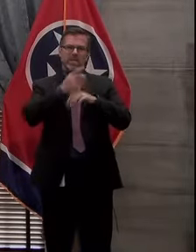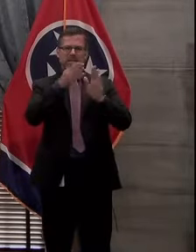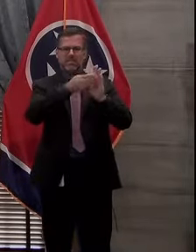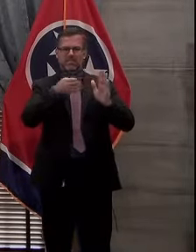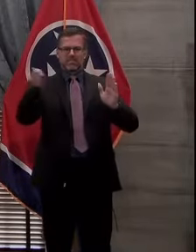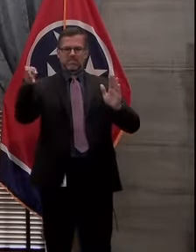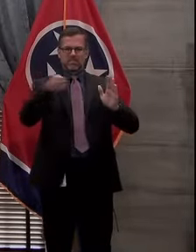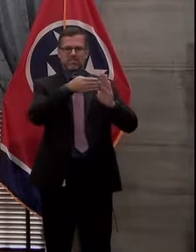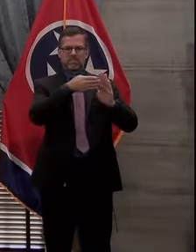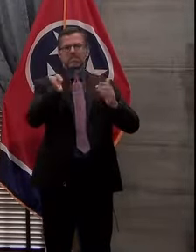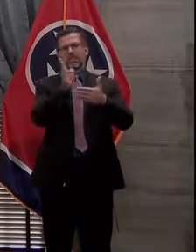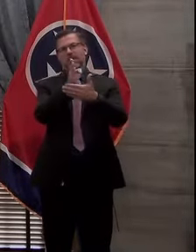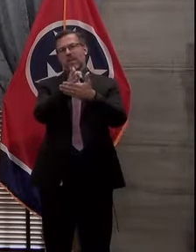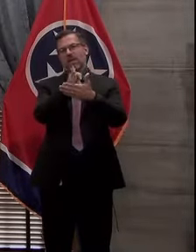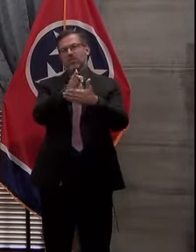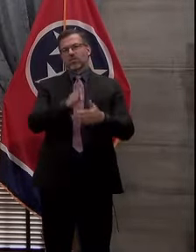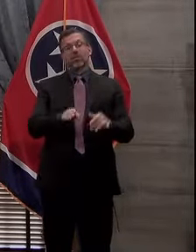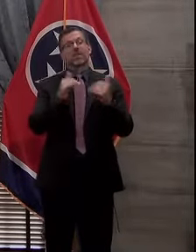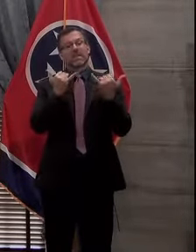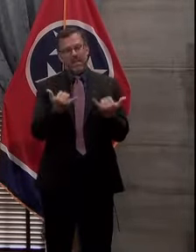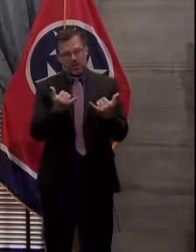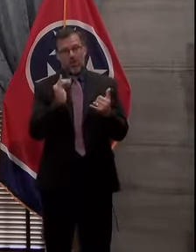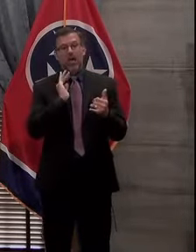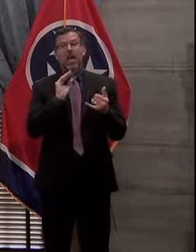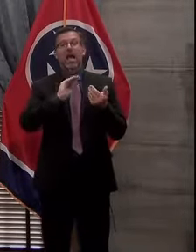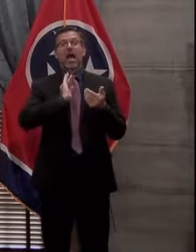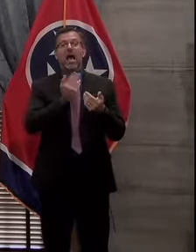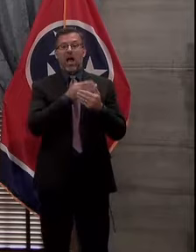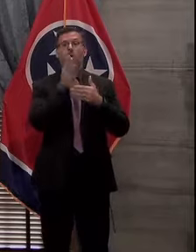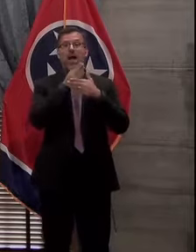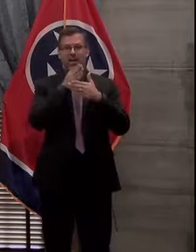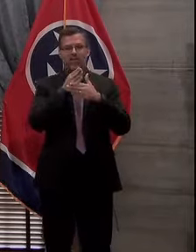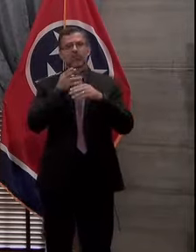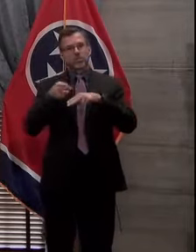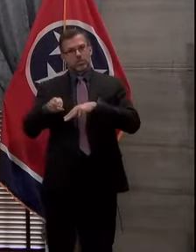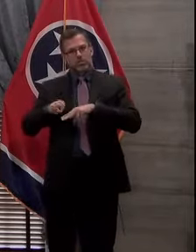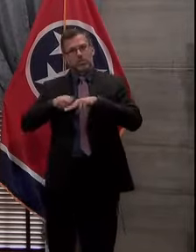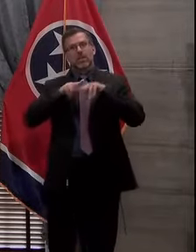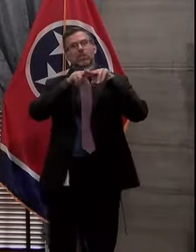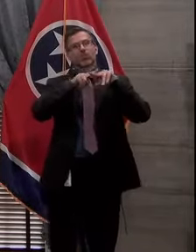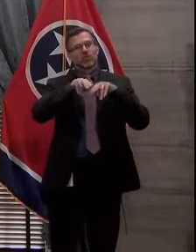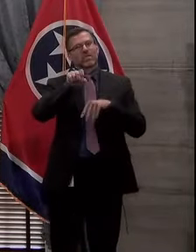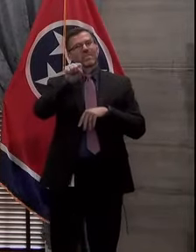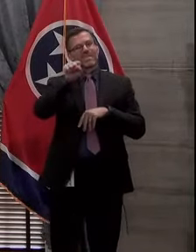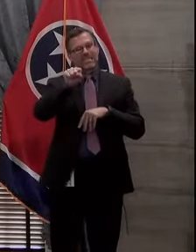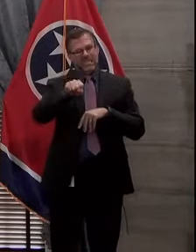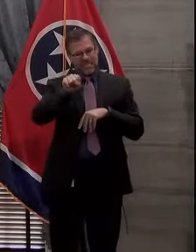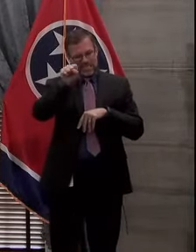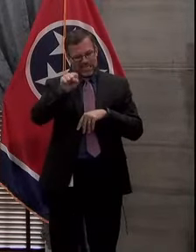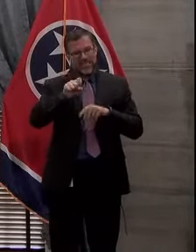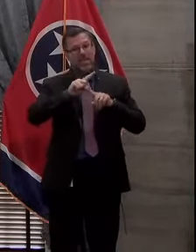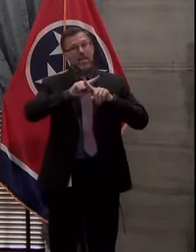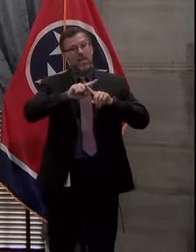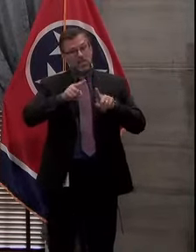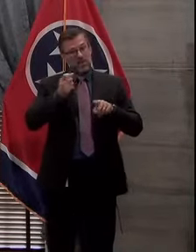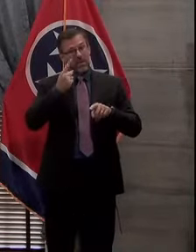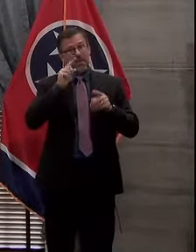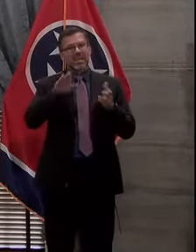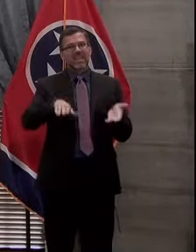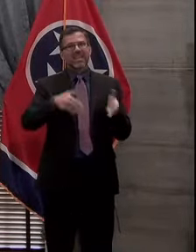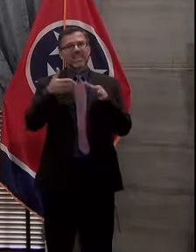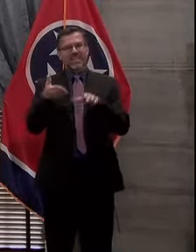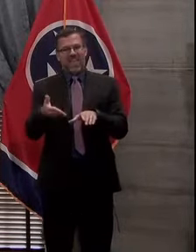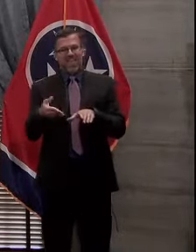Now, no doubt about it, our average is going up, but death is the most lagging indicator that we